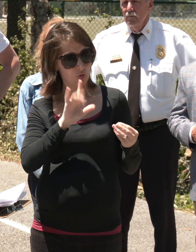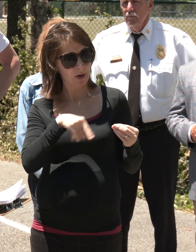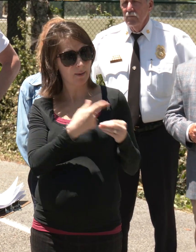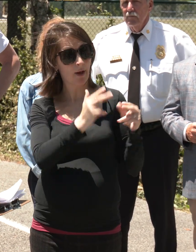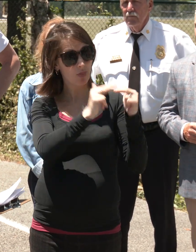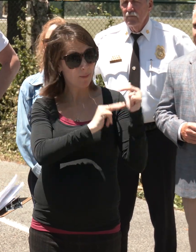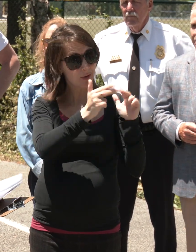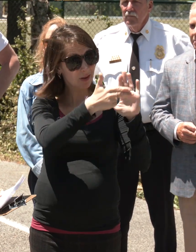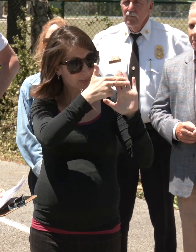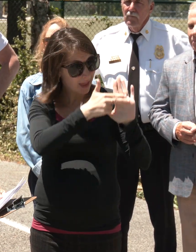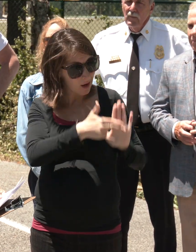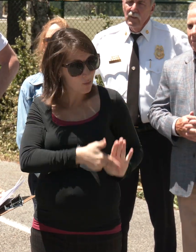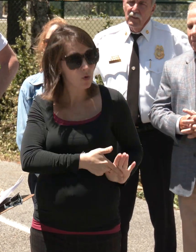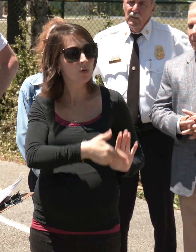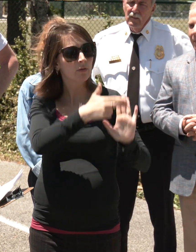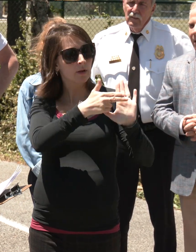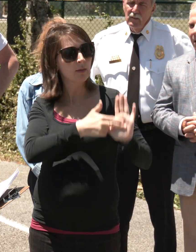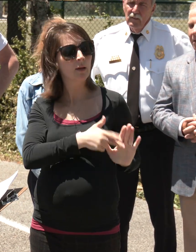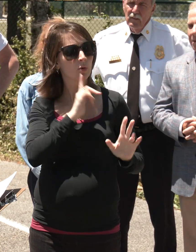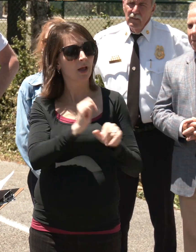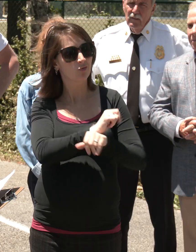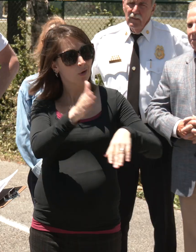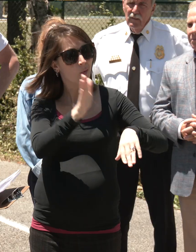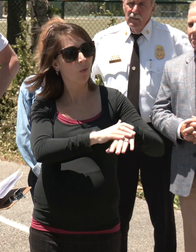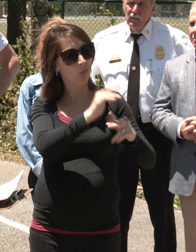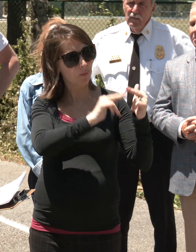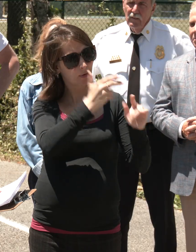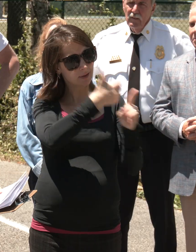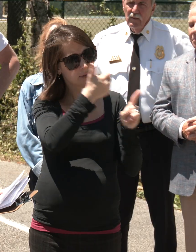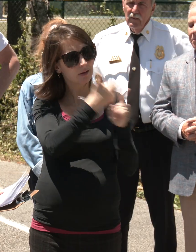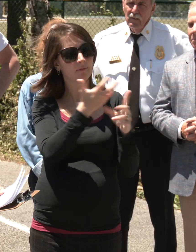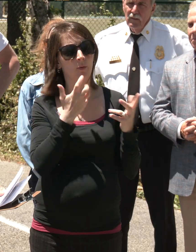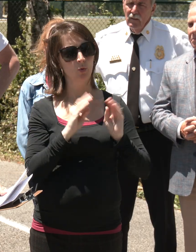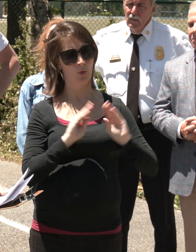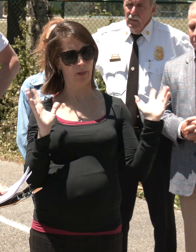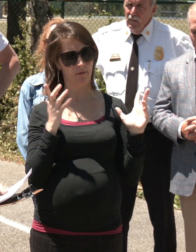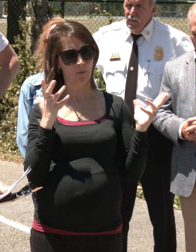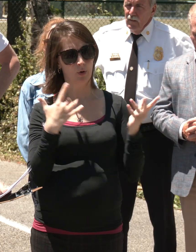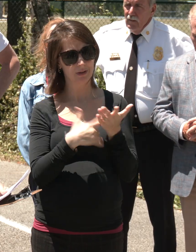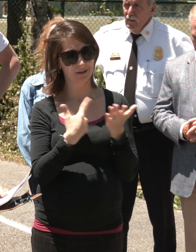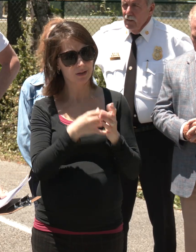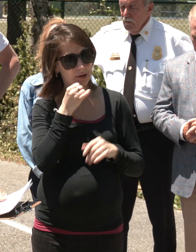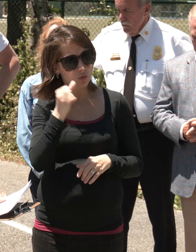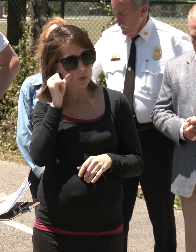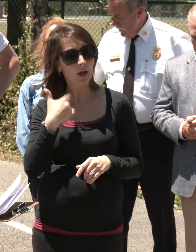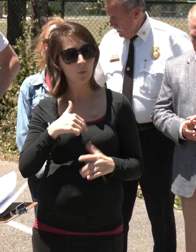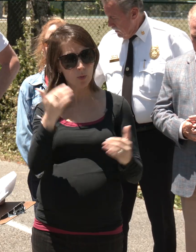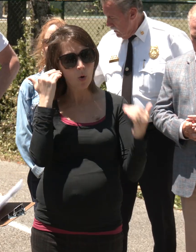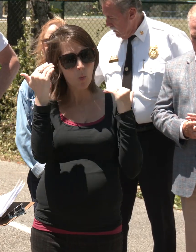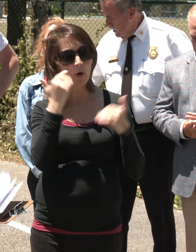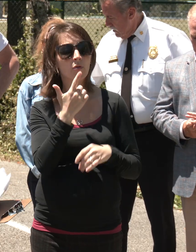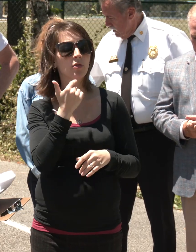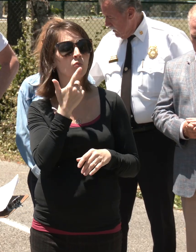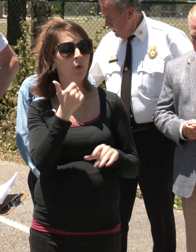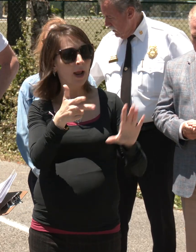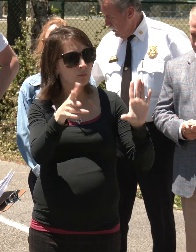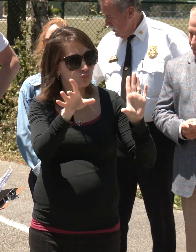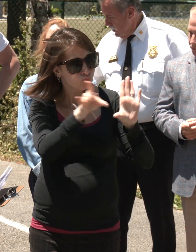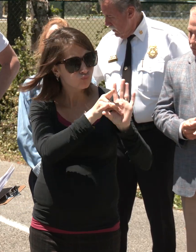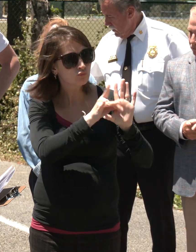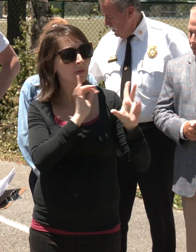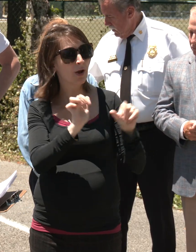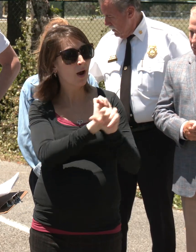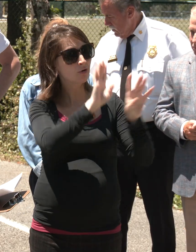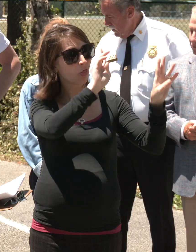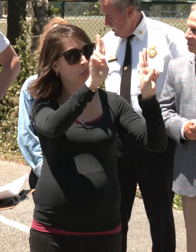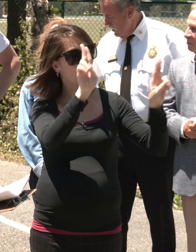building labels, the labels going on buildings. I want to clarify, we discussed yesterday that we were aware that the red stickers that were